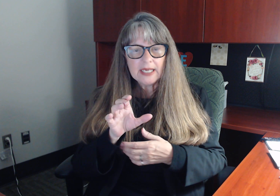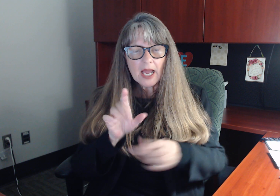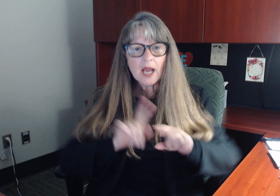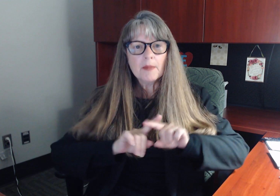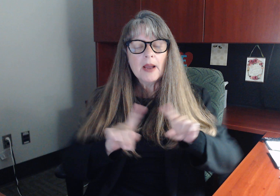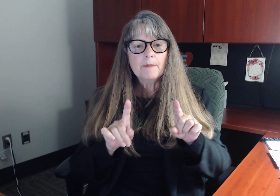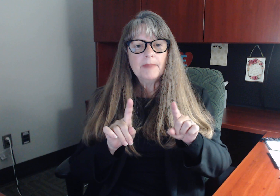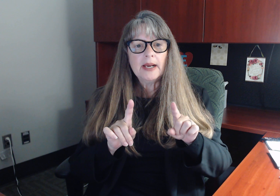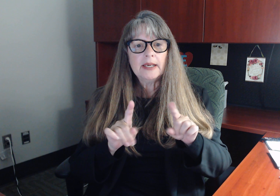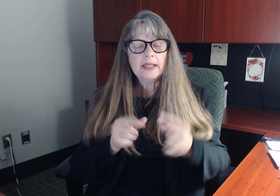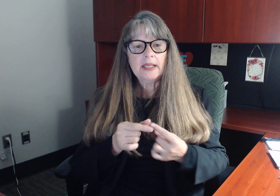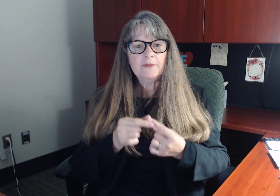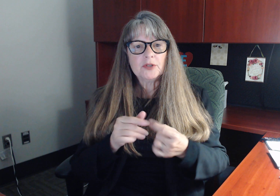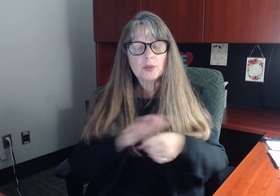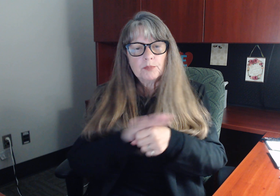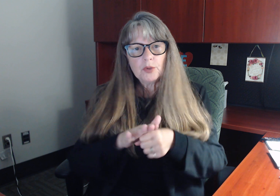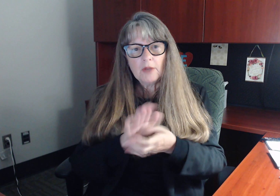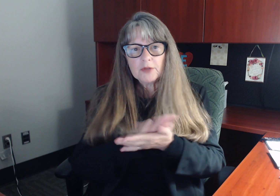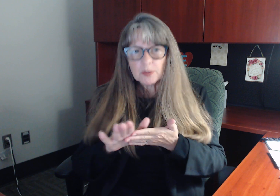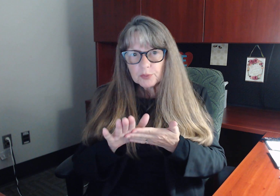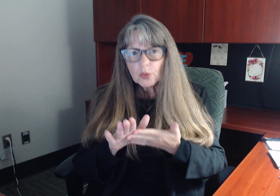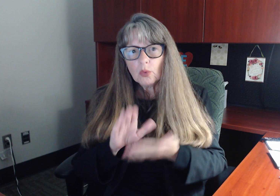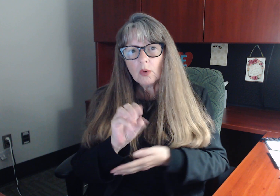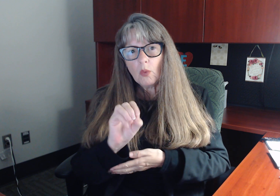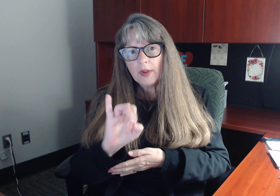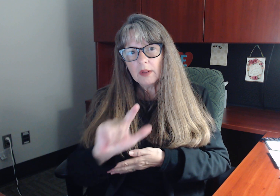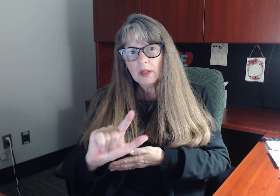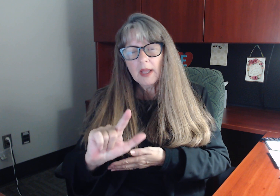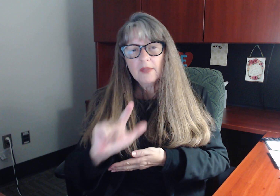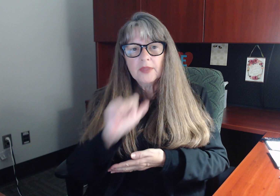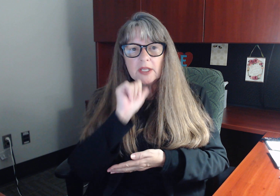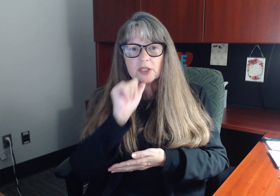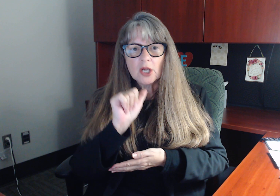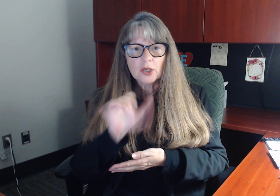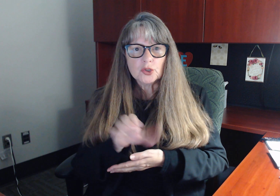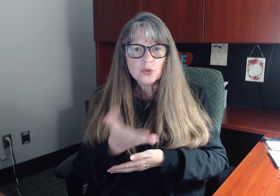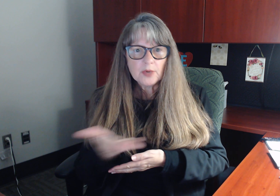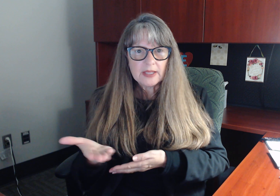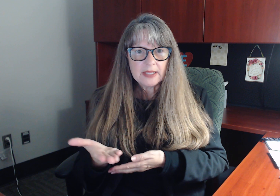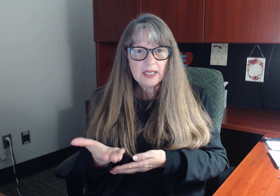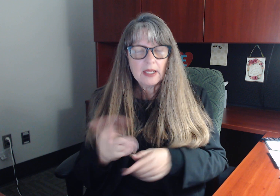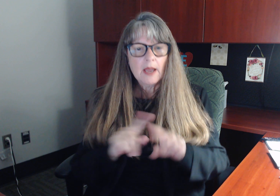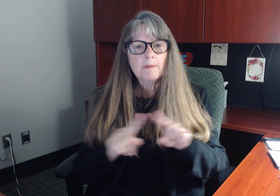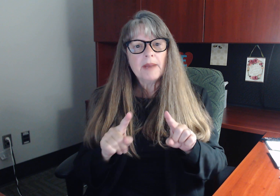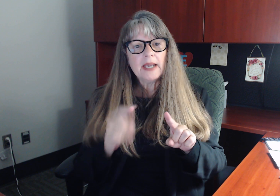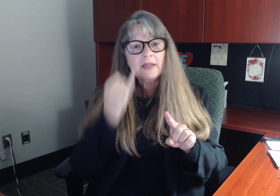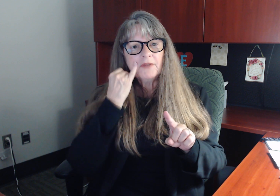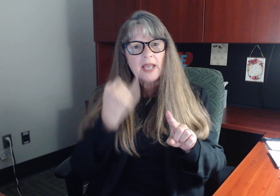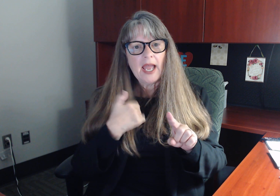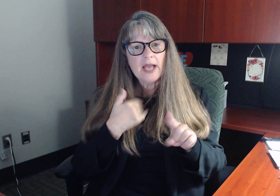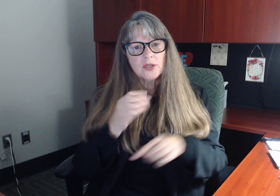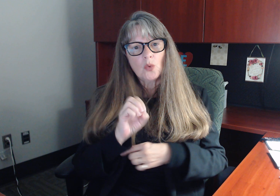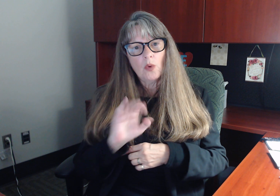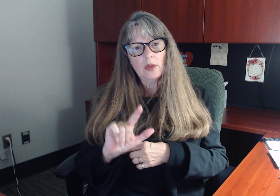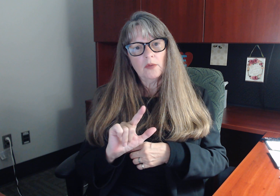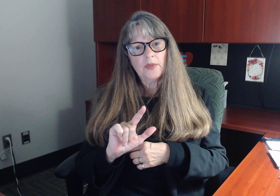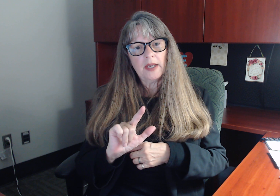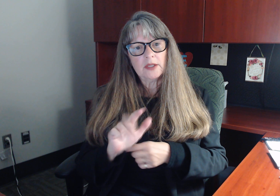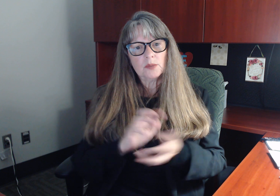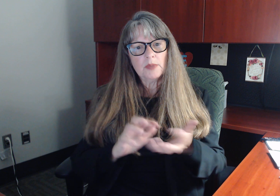up, but if it's a pure oil, then it's not going to do anything. But if it has oil that is mixed